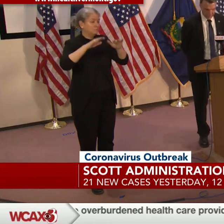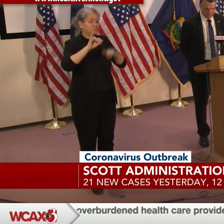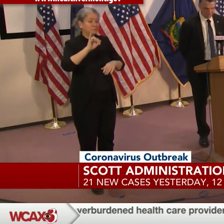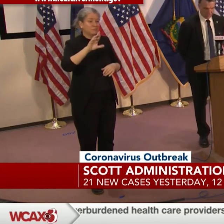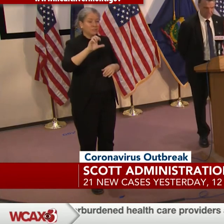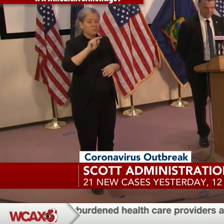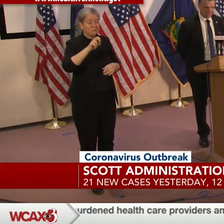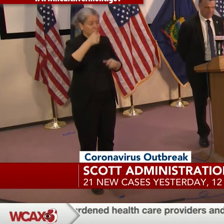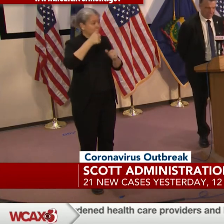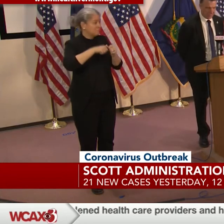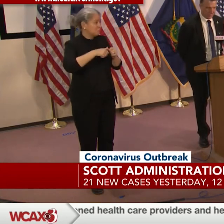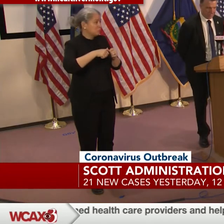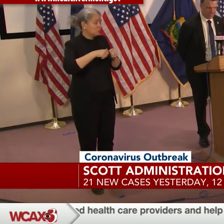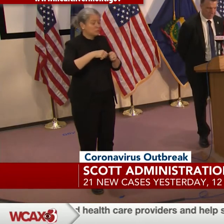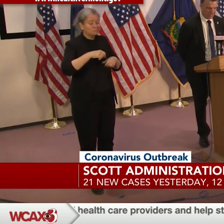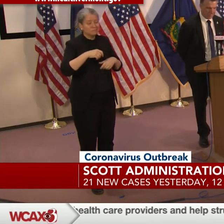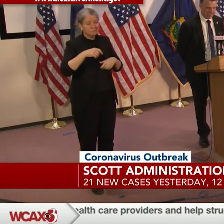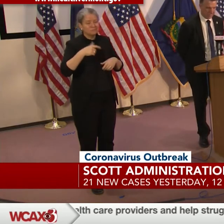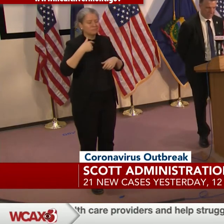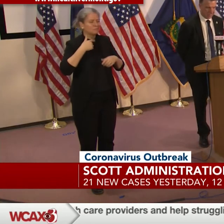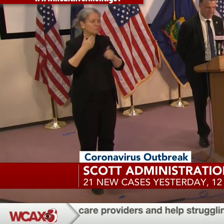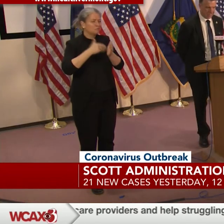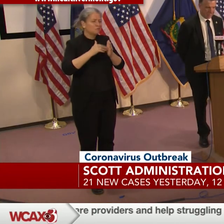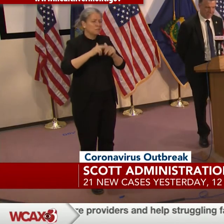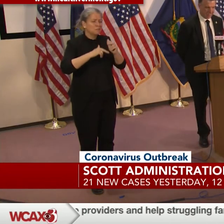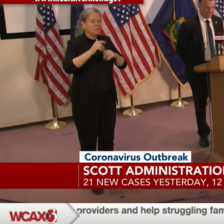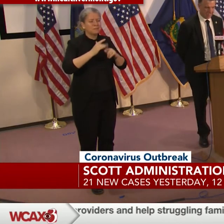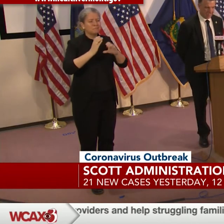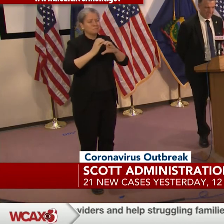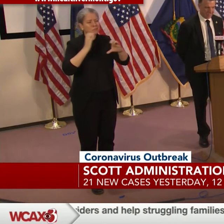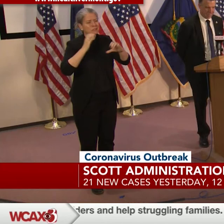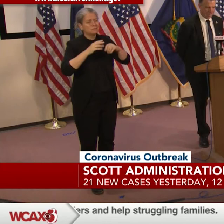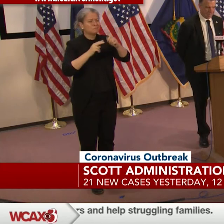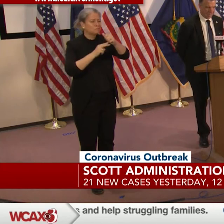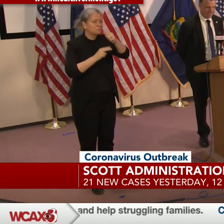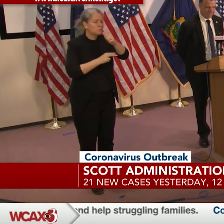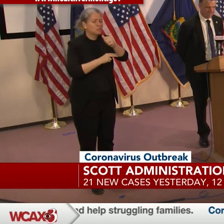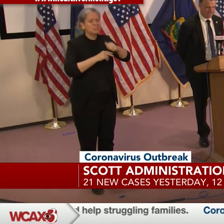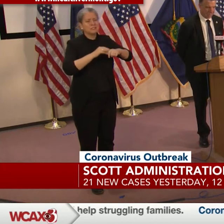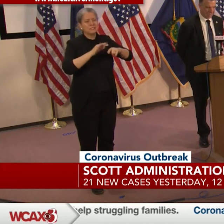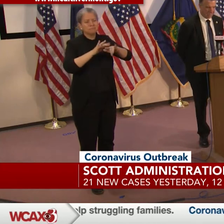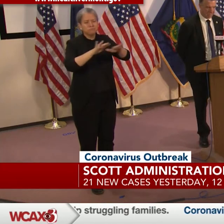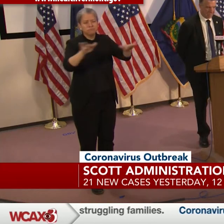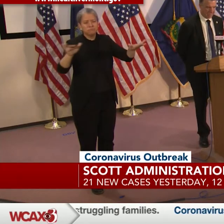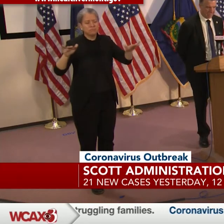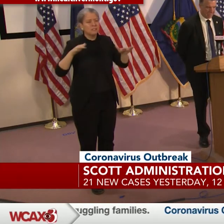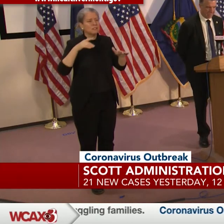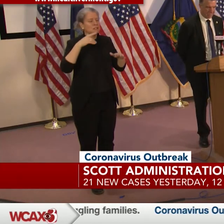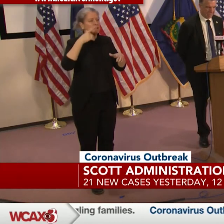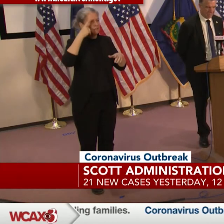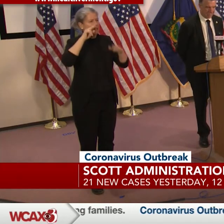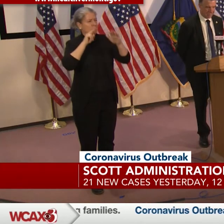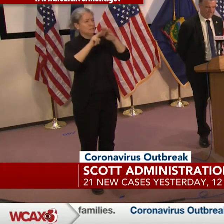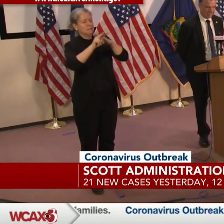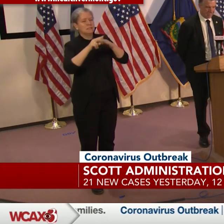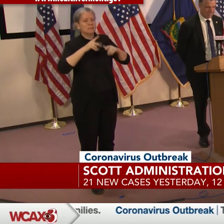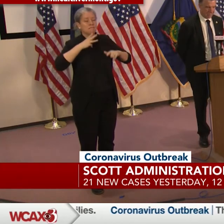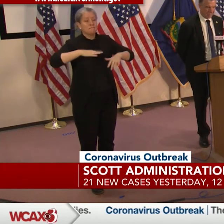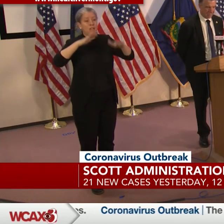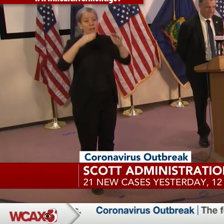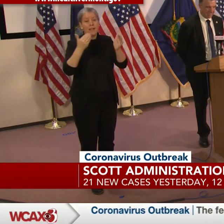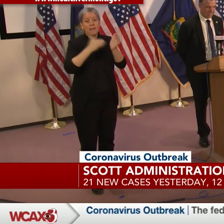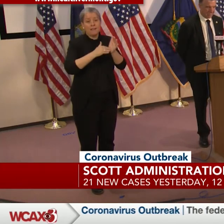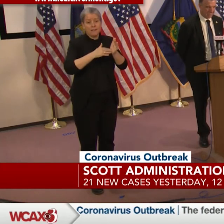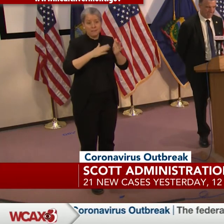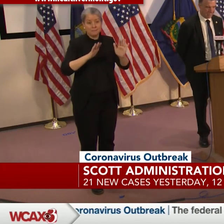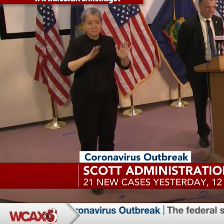rebuilt culverts and bridges and everything to withstand the future events. Right now,